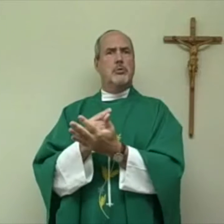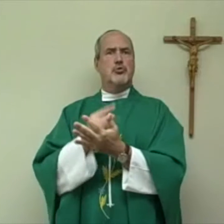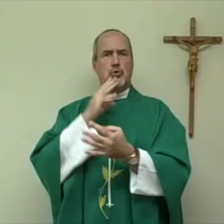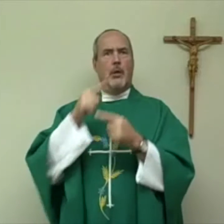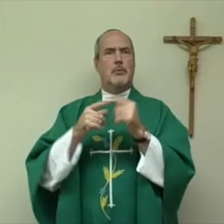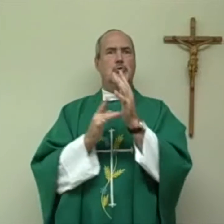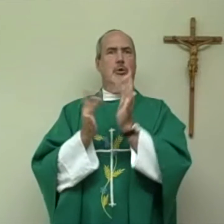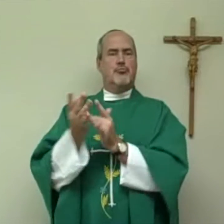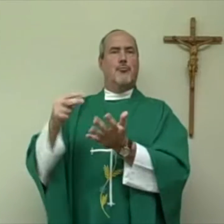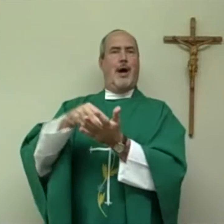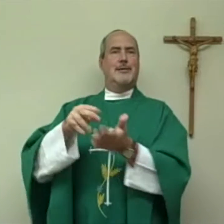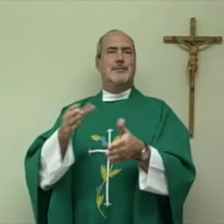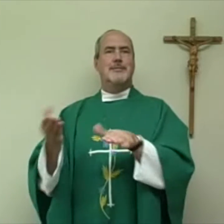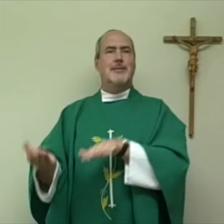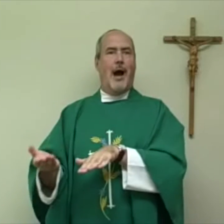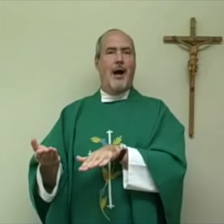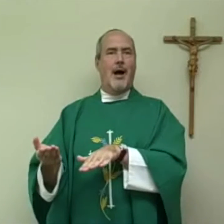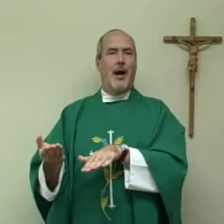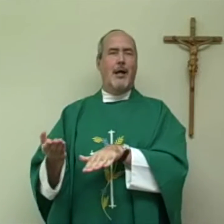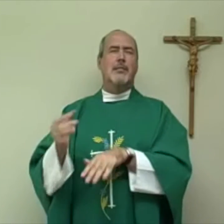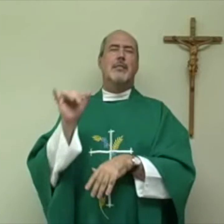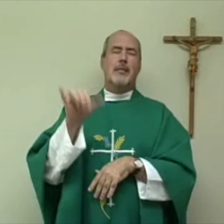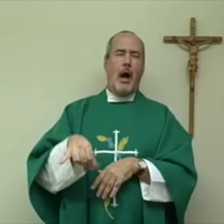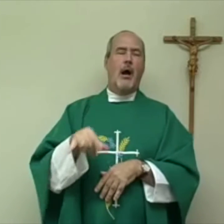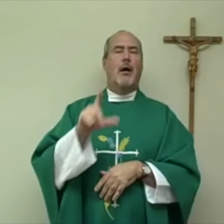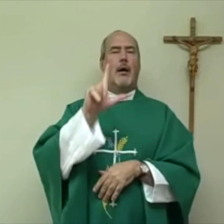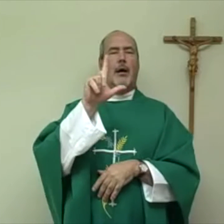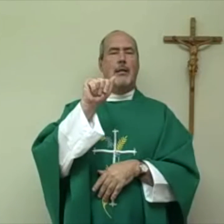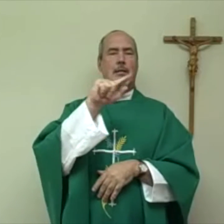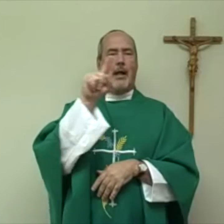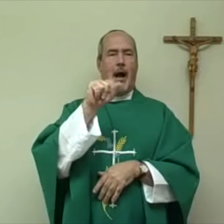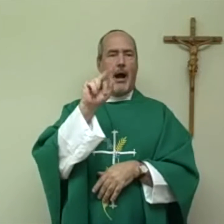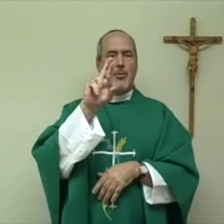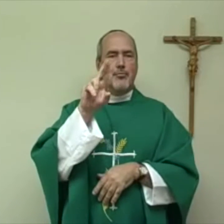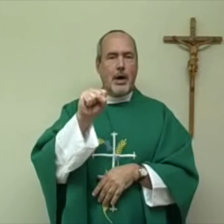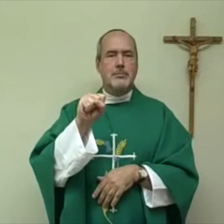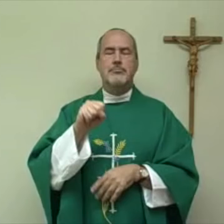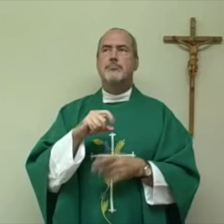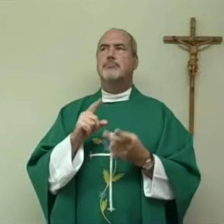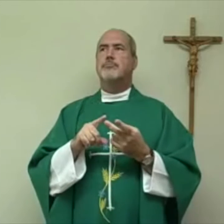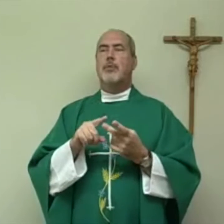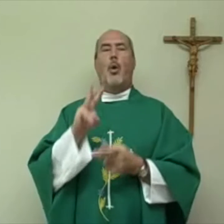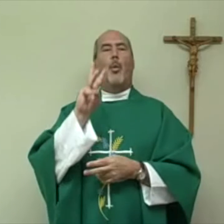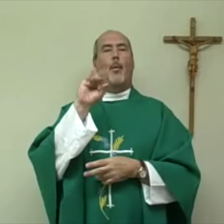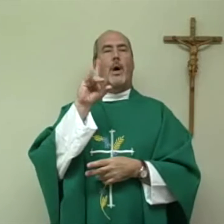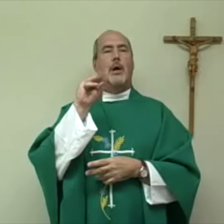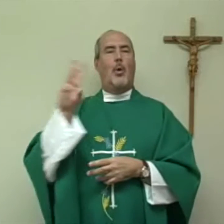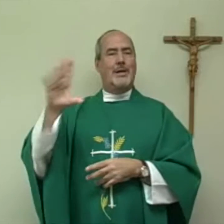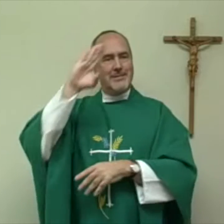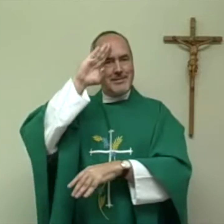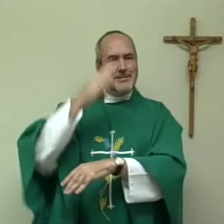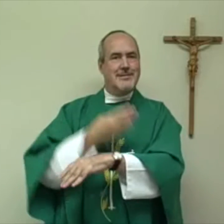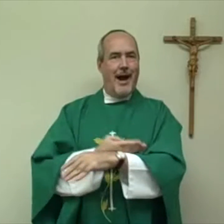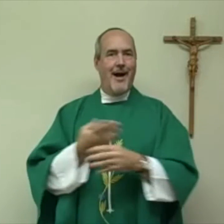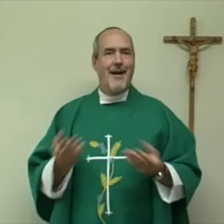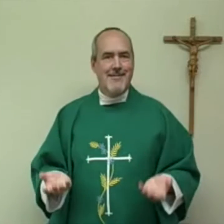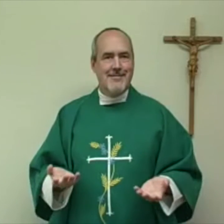are other stories in the Bible that talk about Jesus raising people from the dead. For example, Lazarus, the widow's